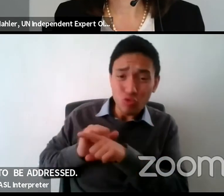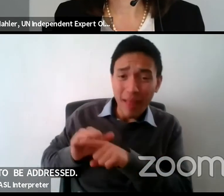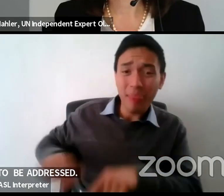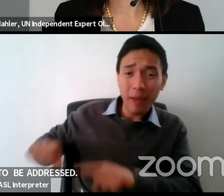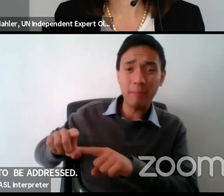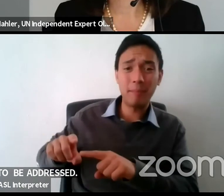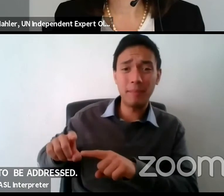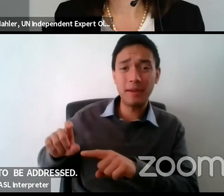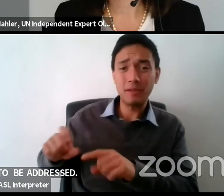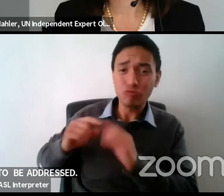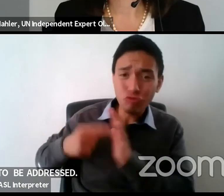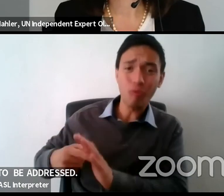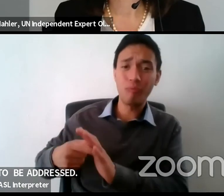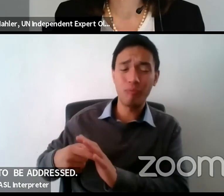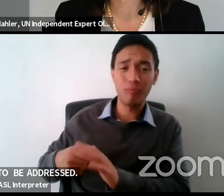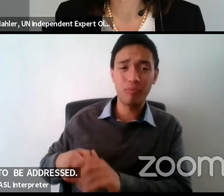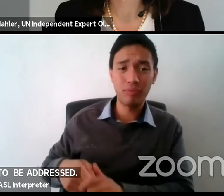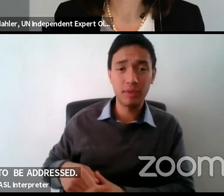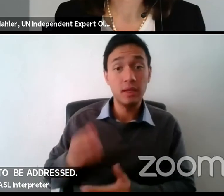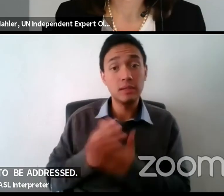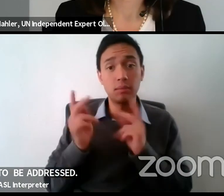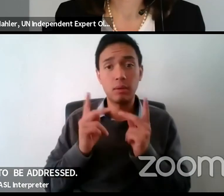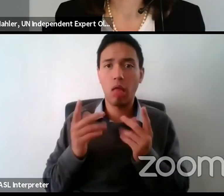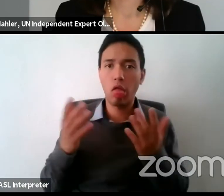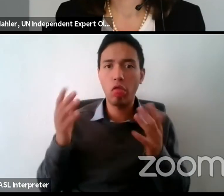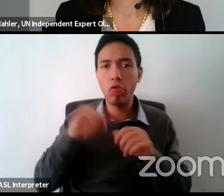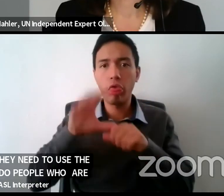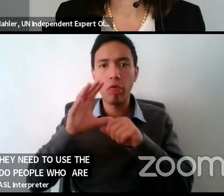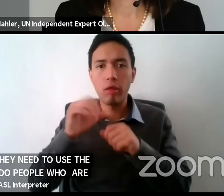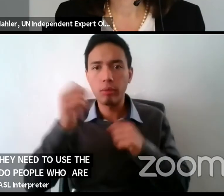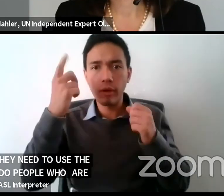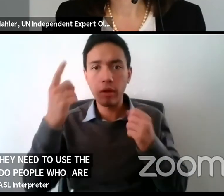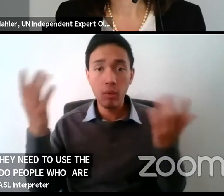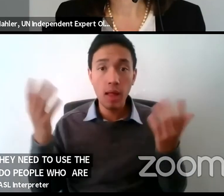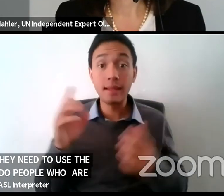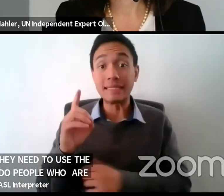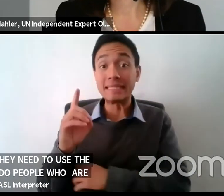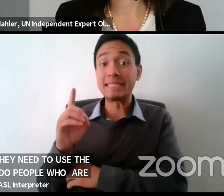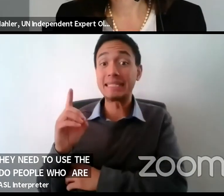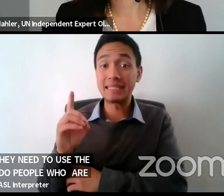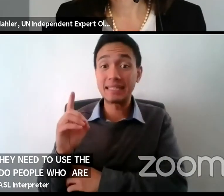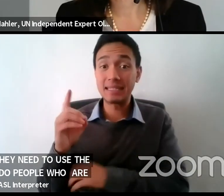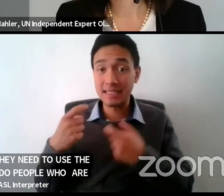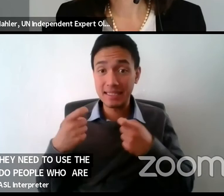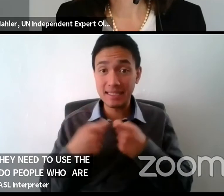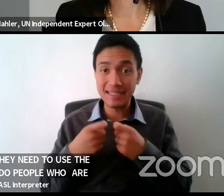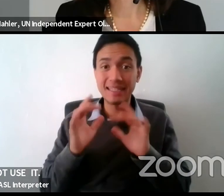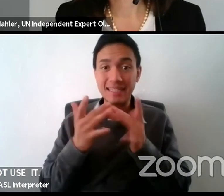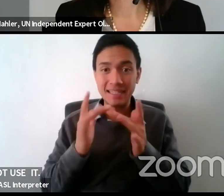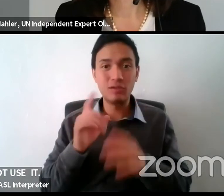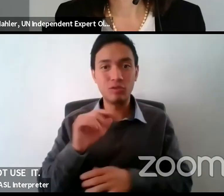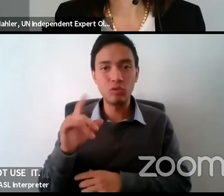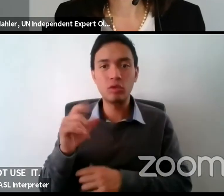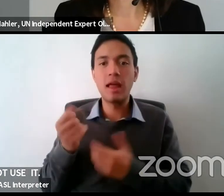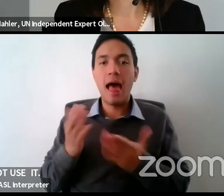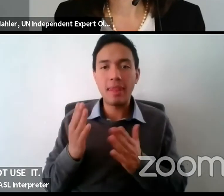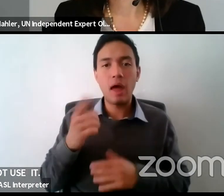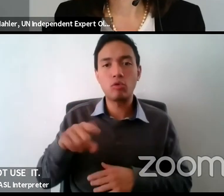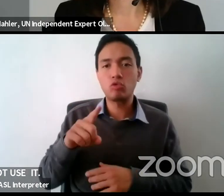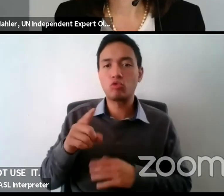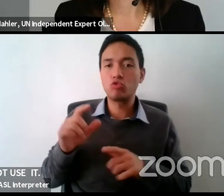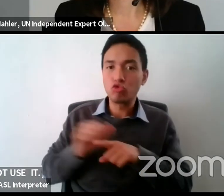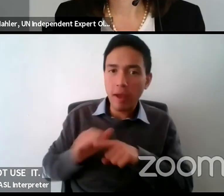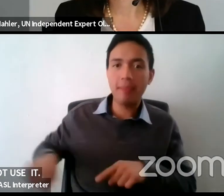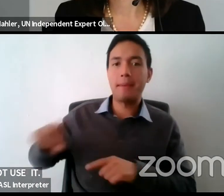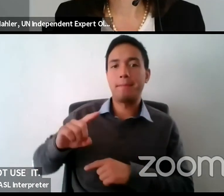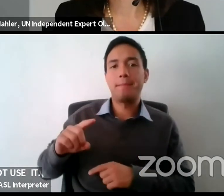people are illiterate, or they don't understand how to be. So digital tools allow you to train them in a much more effective manner using digital